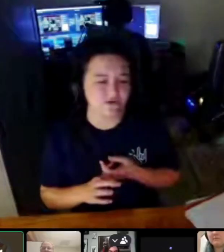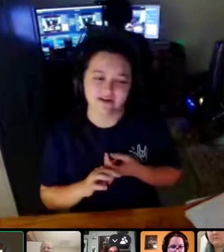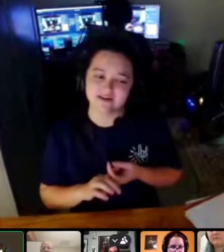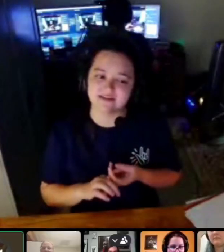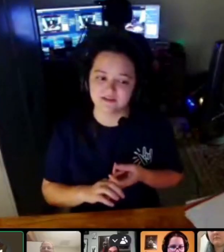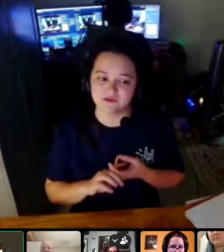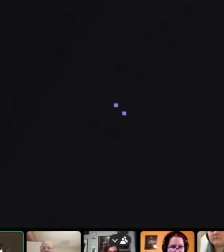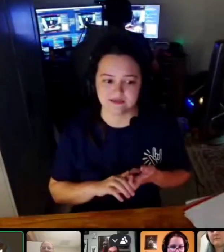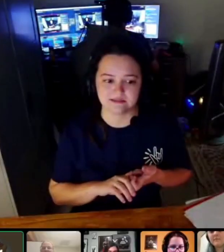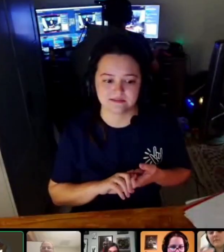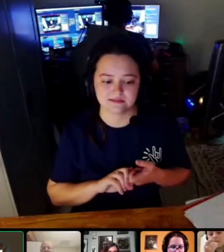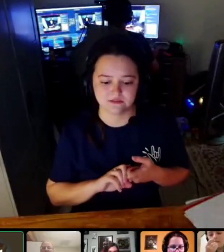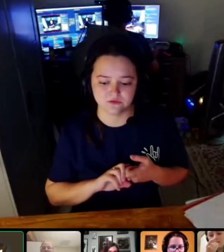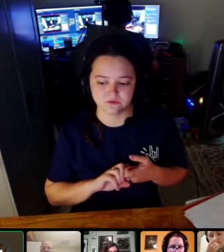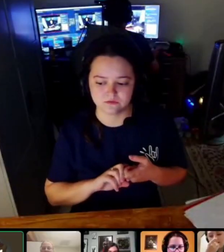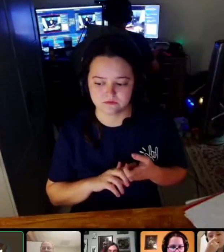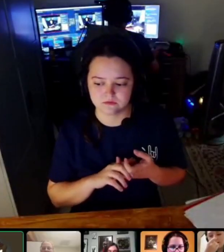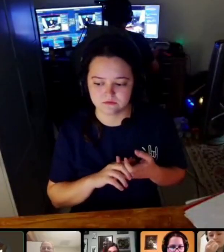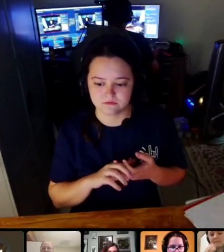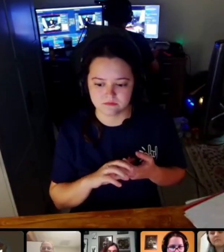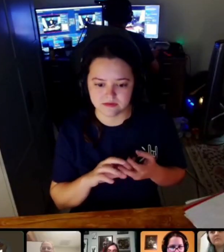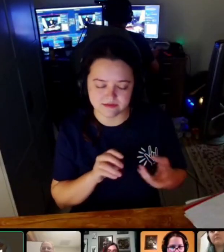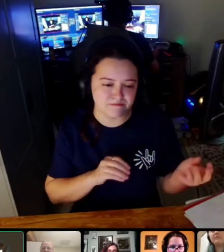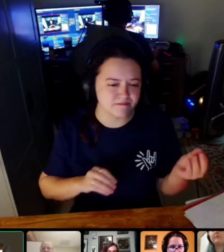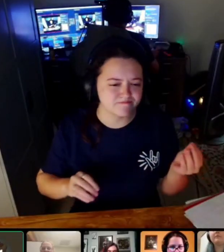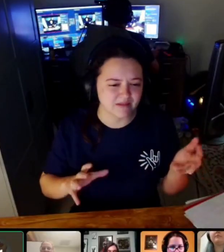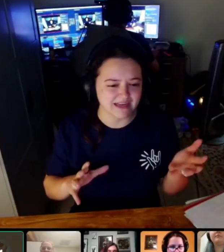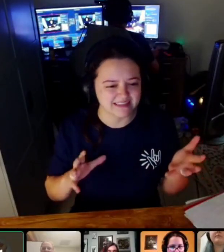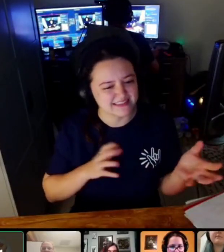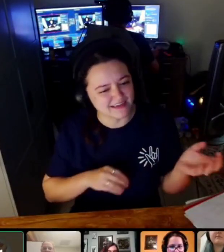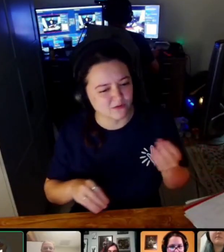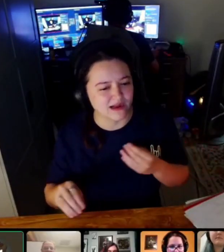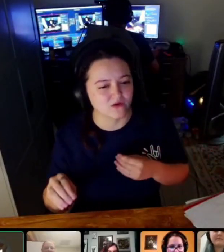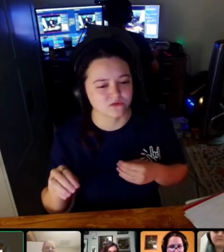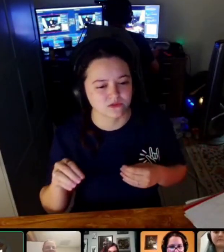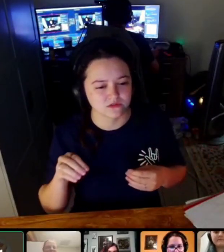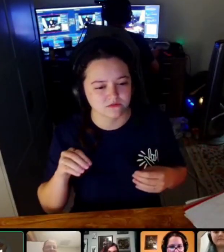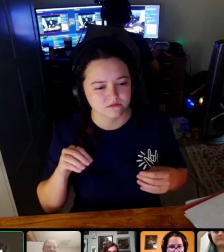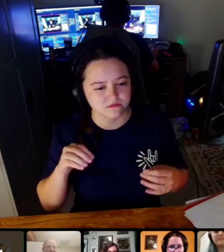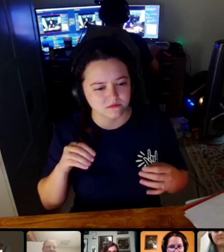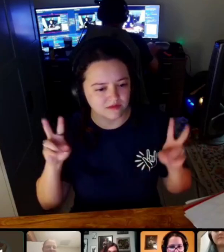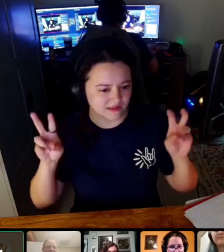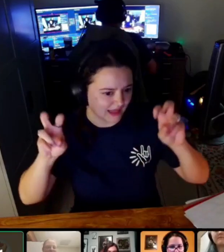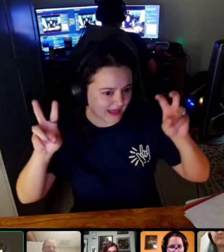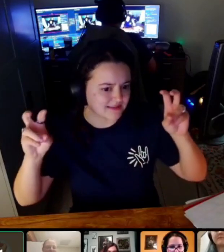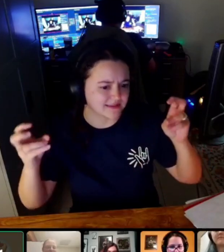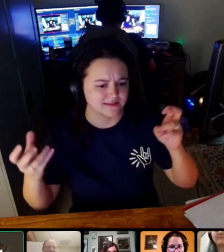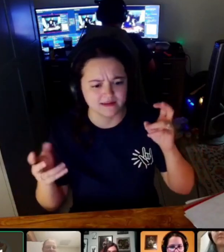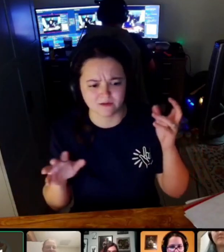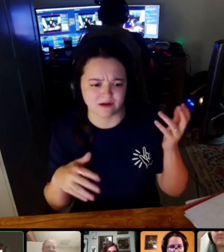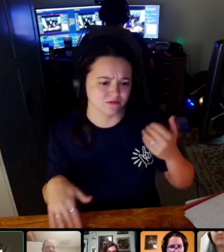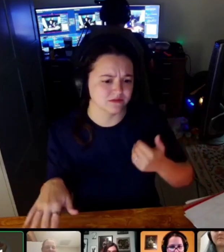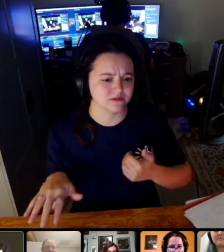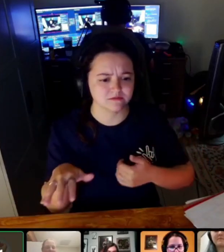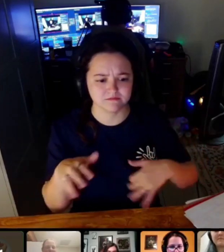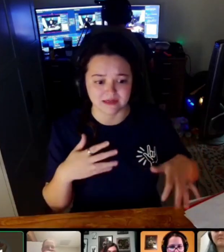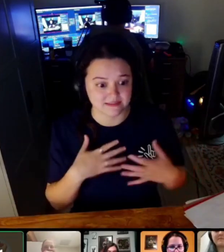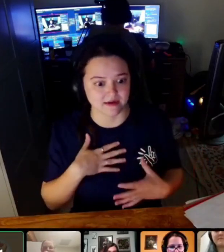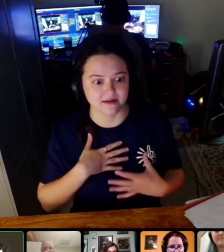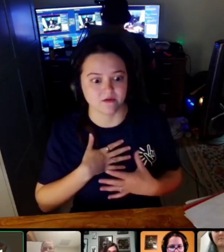to need to know these signs to, I guess, get around the class and get around my signing whenever